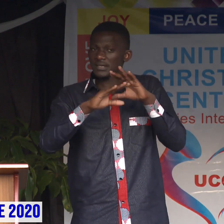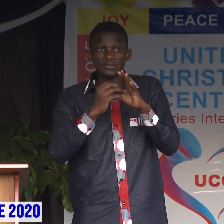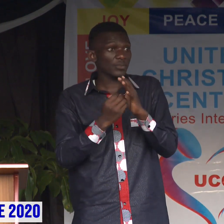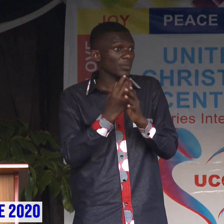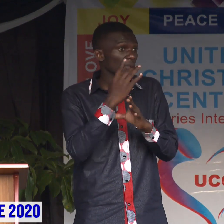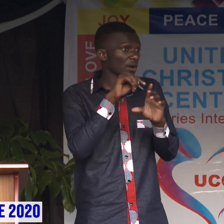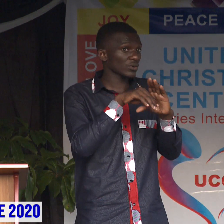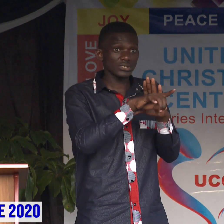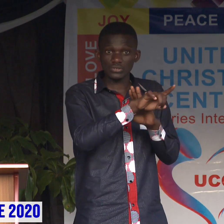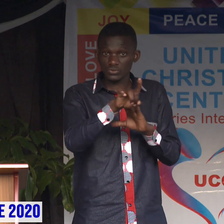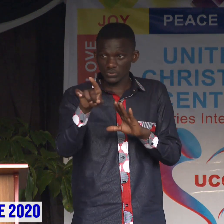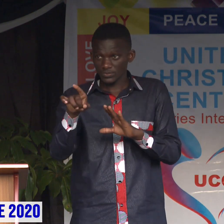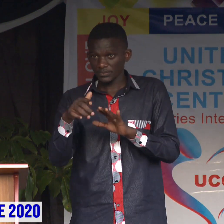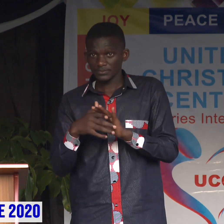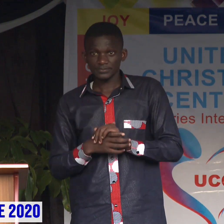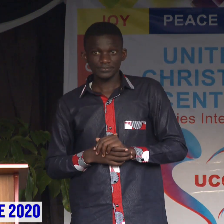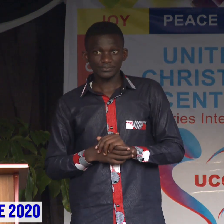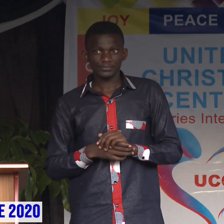of the spirit is not yet in you.